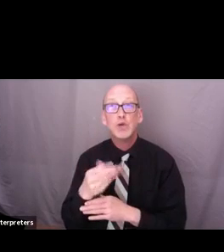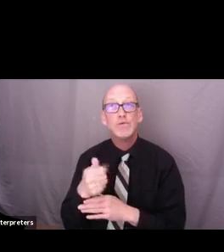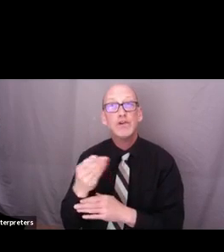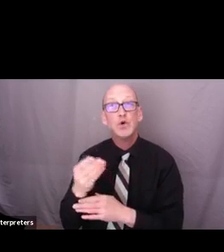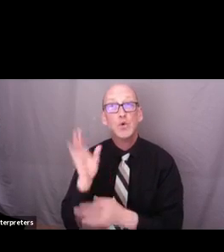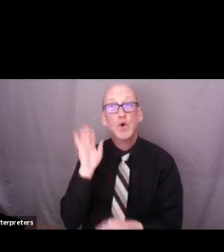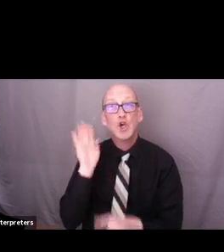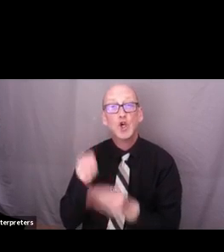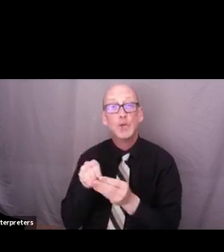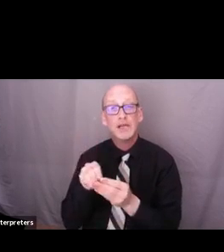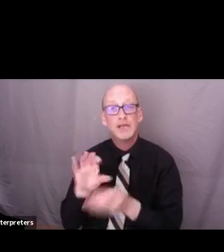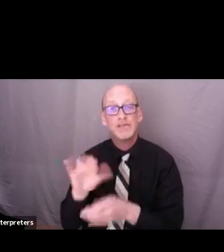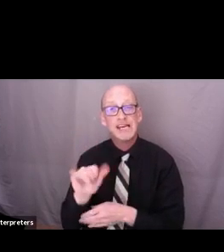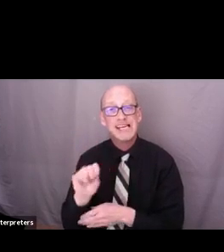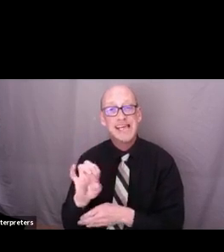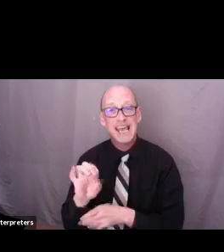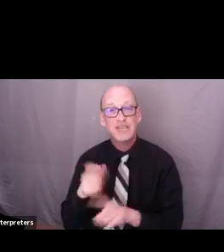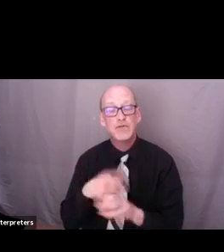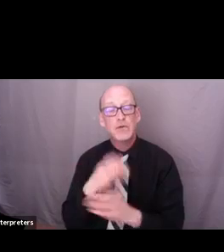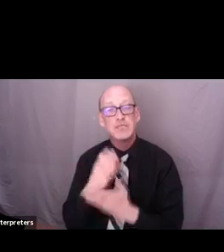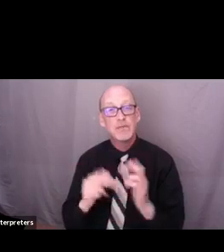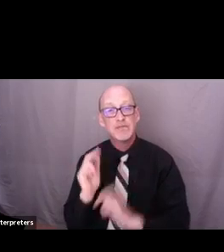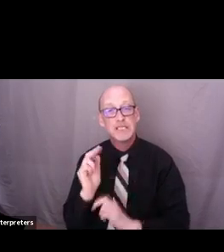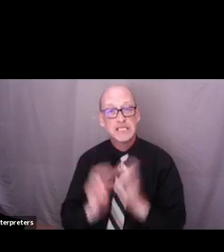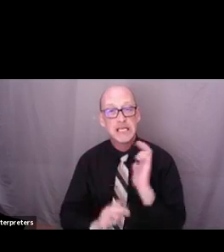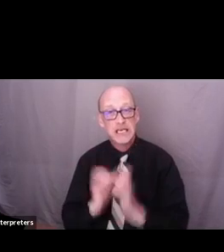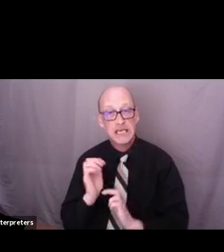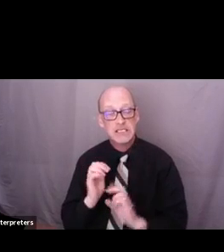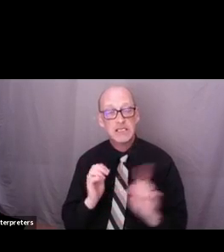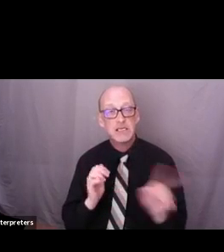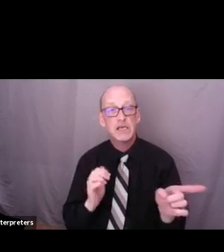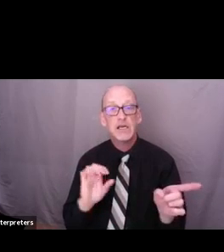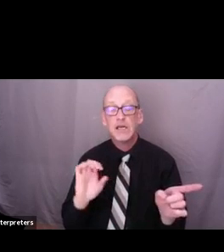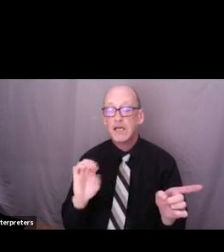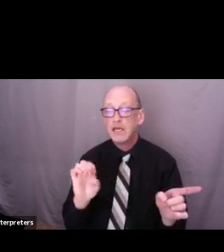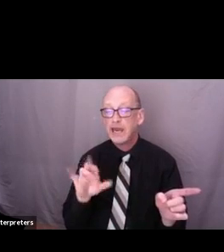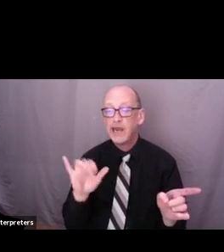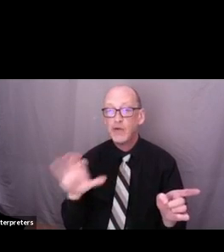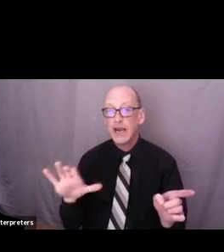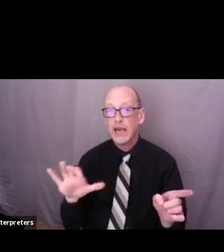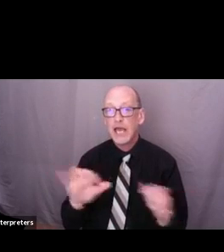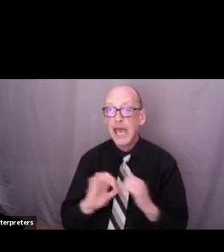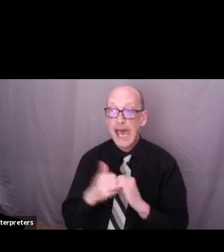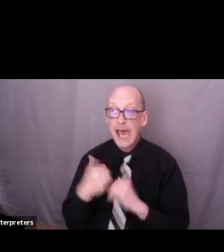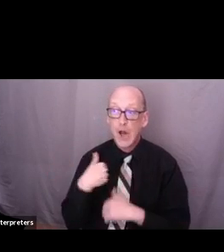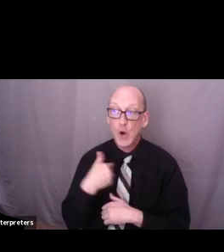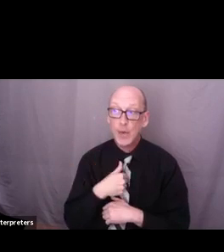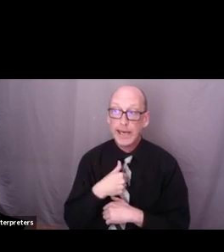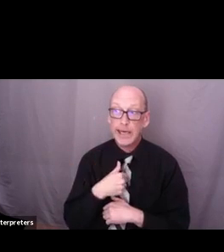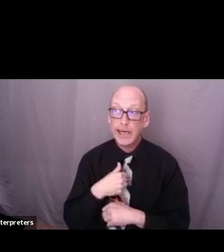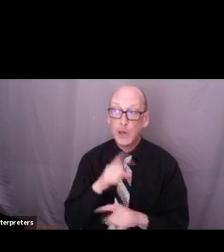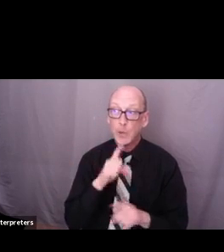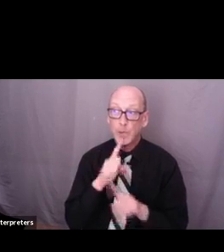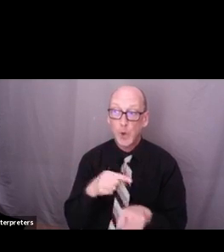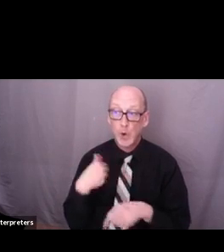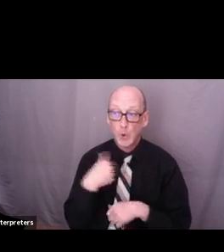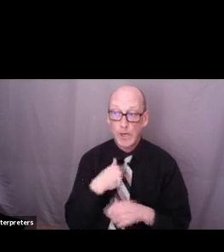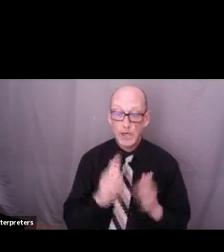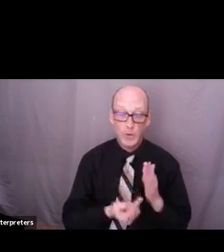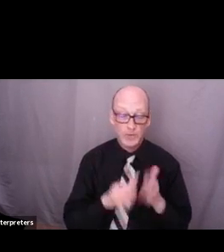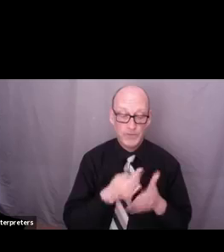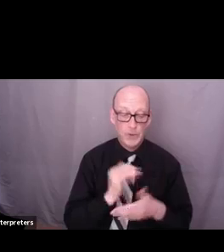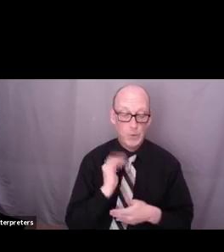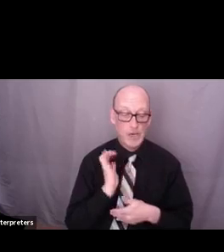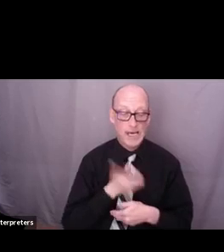happening? Well, again, the way that we report is that, we go through all of our data,